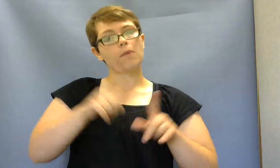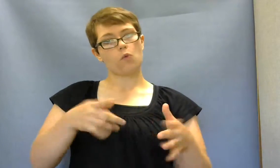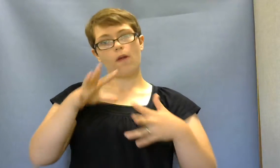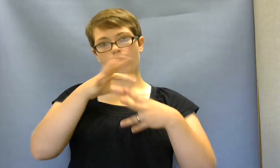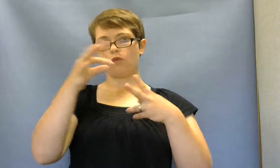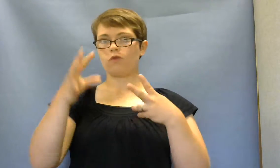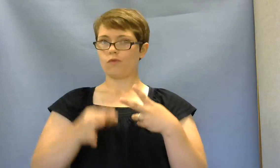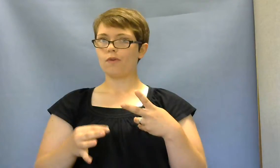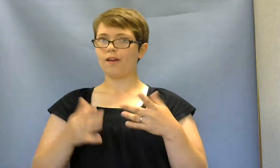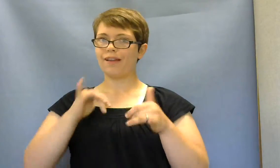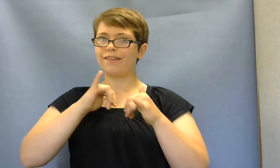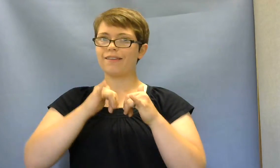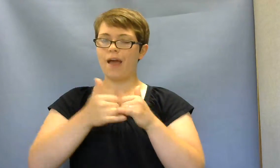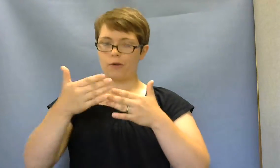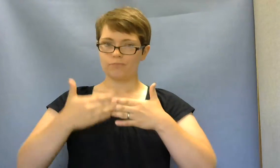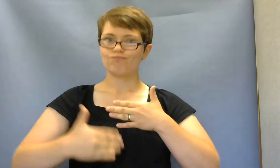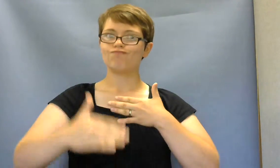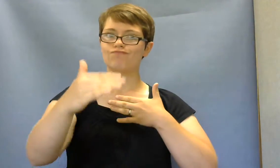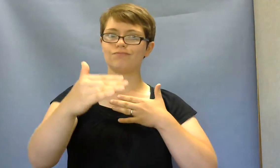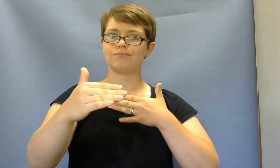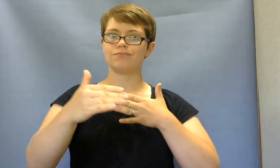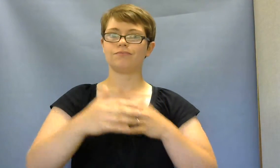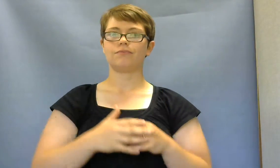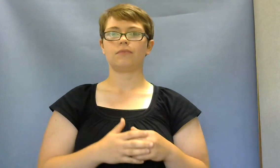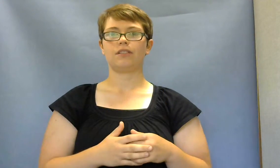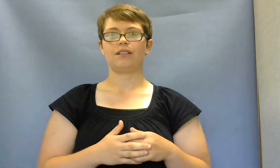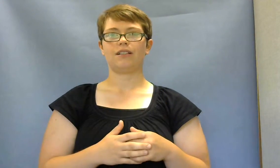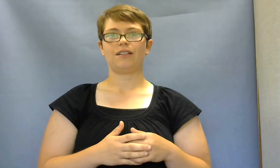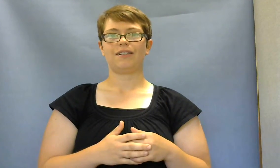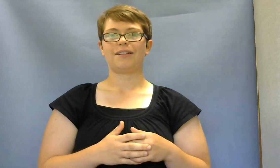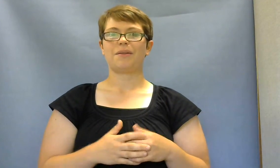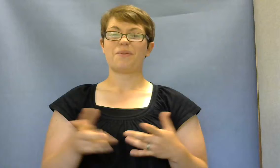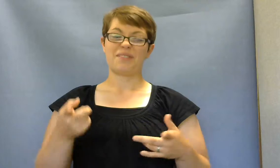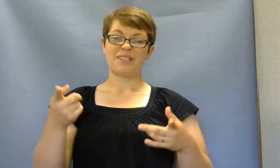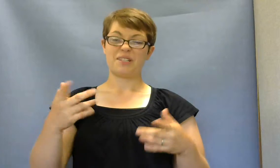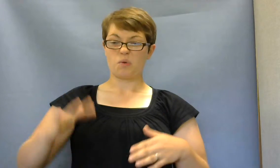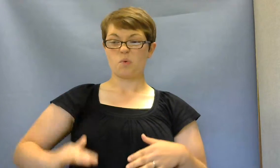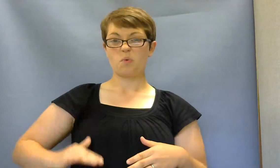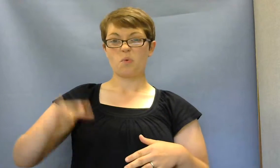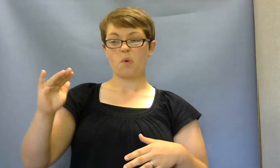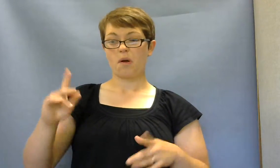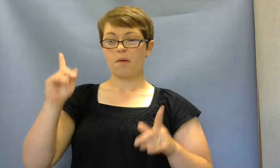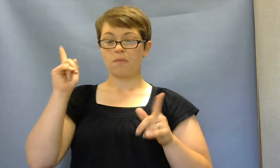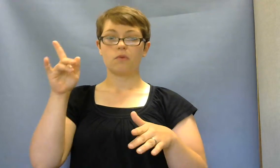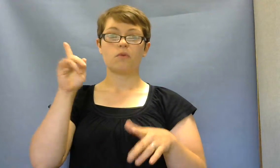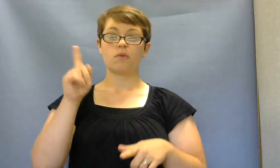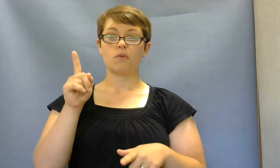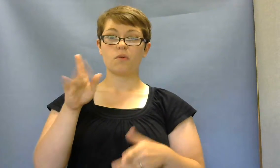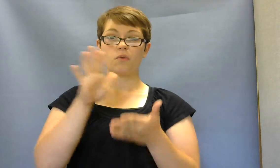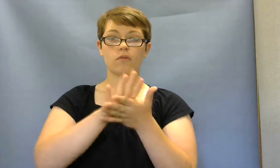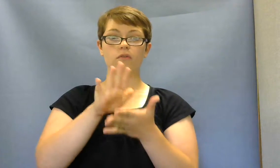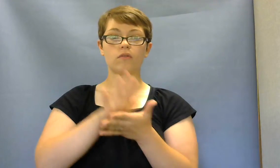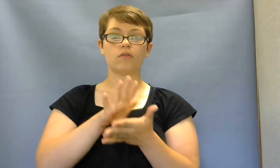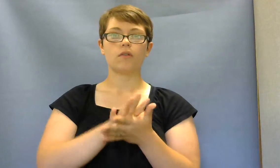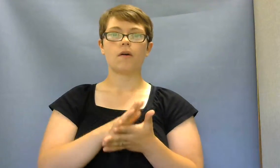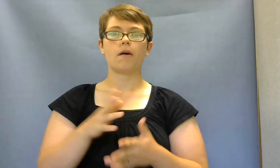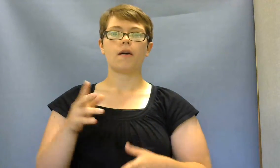of school. A lot of kids would come up to me and tease me. And I've been speaking at 5 congresses. I've met 7